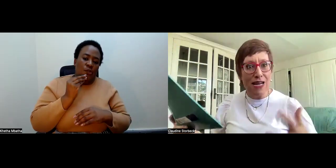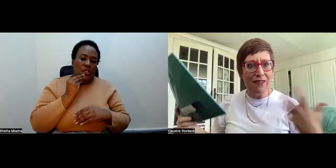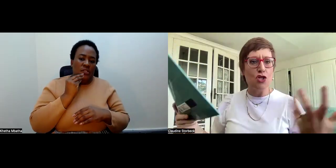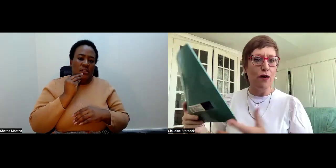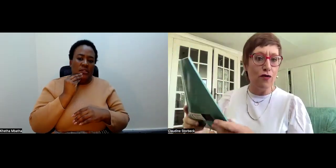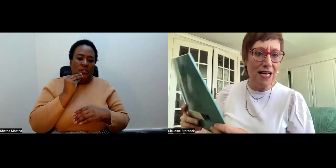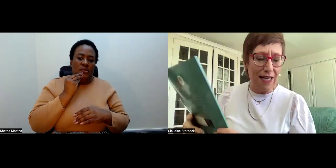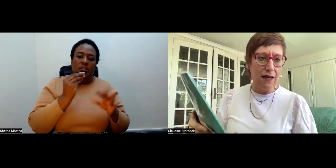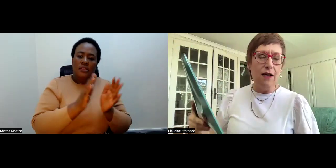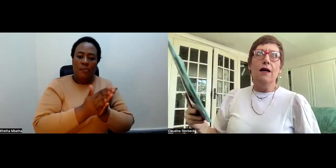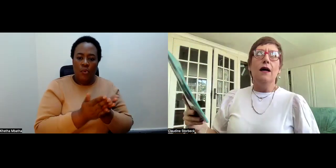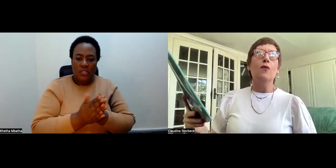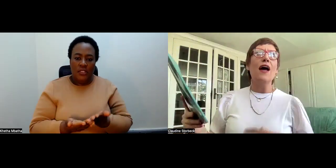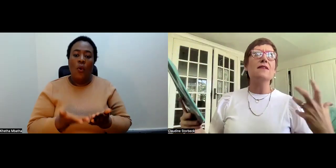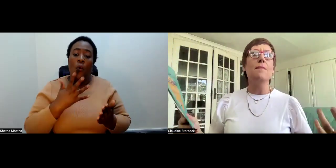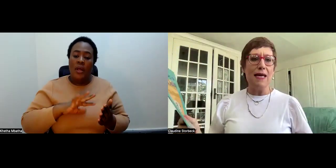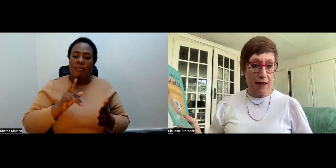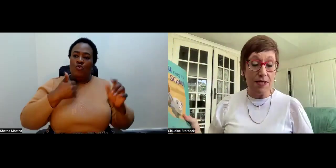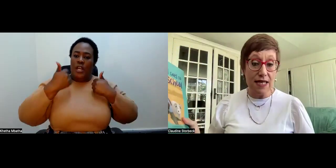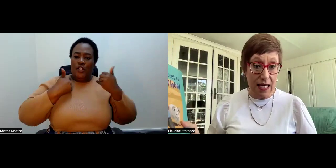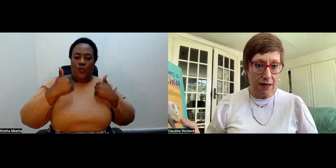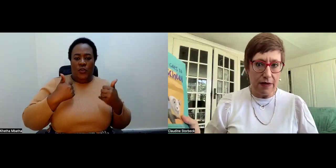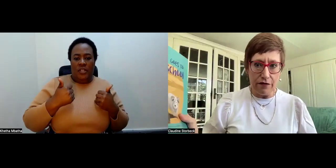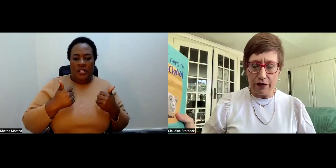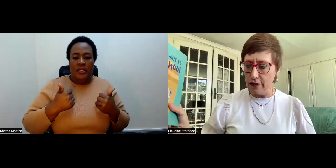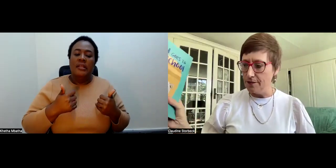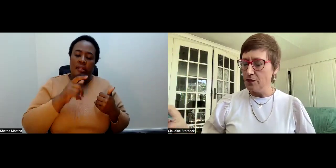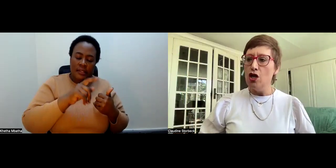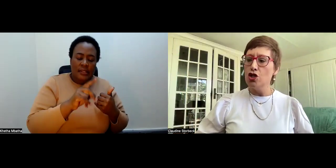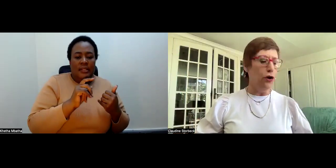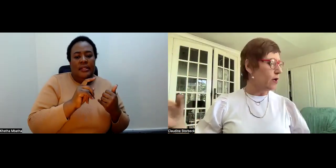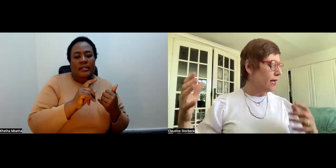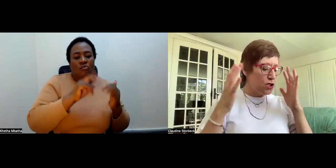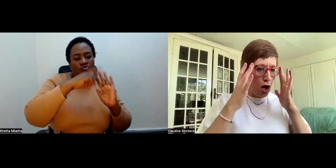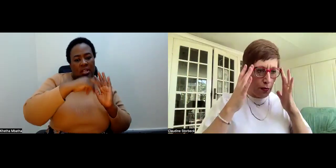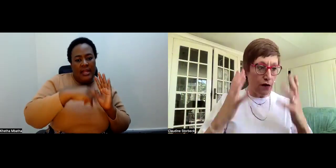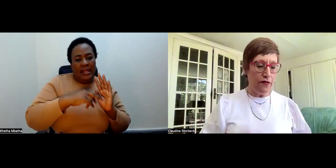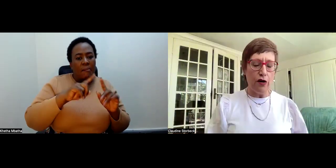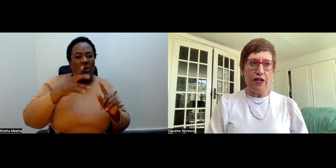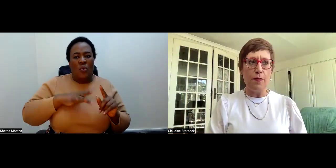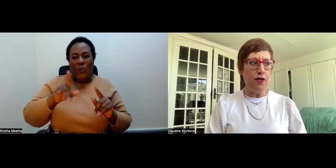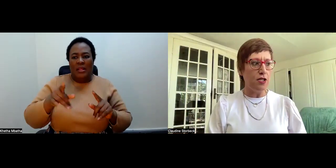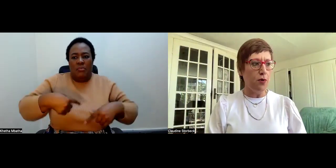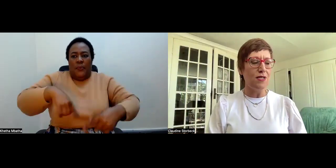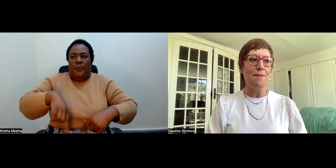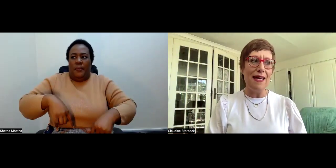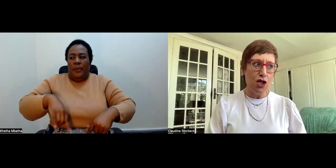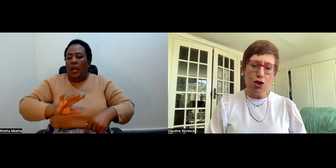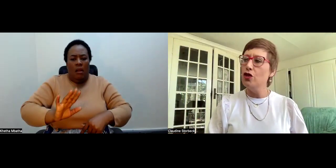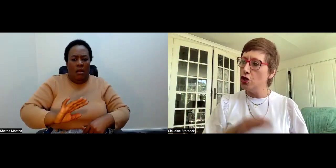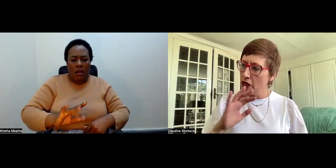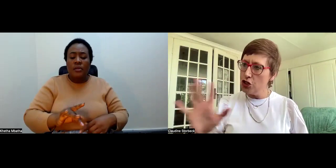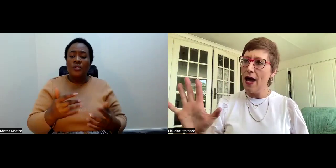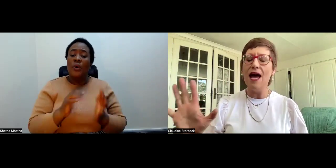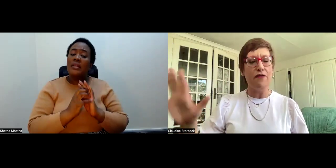it's bringing the joy of reading without making them scared and fearful. So an example of experiencing books is making